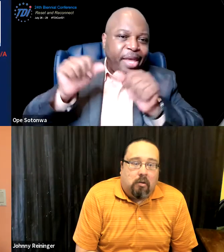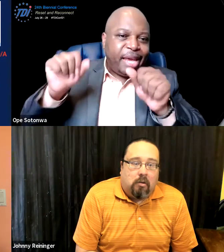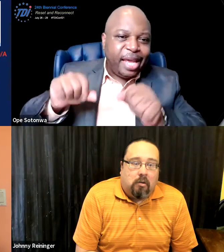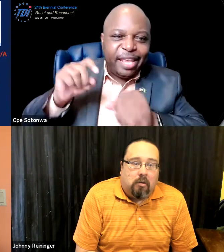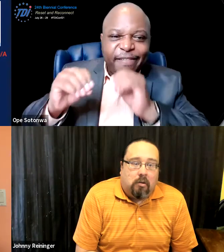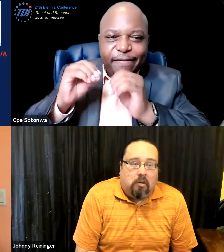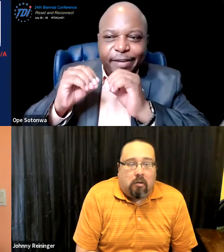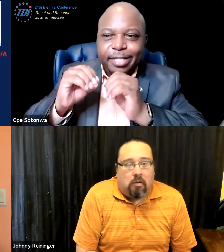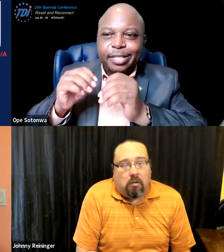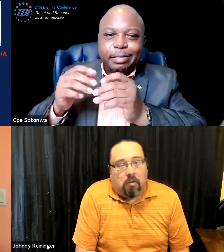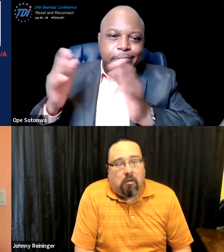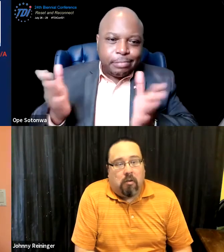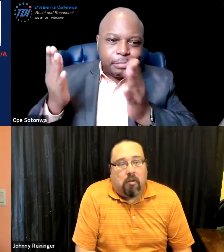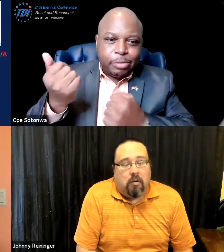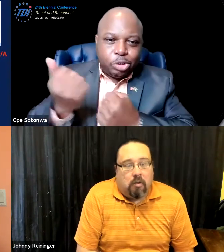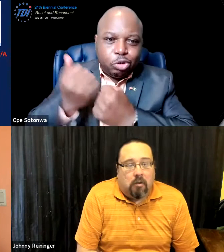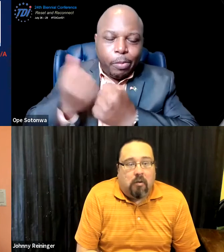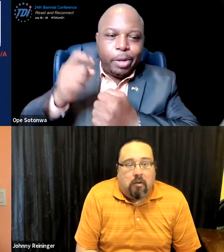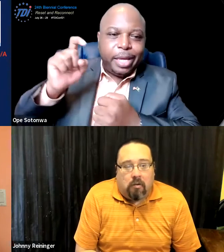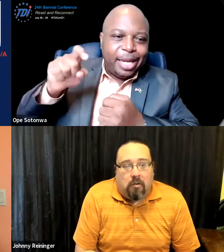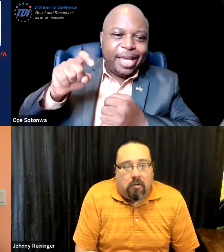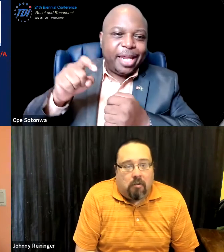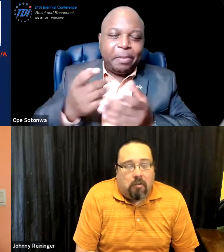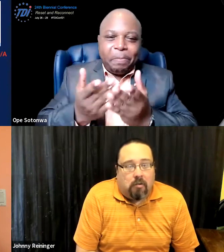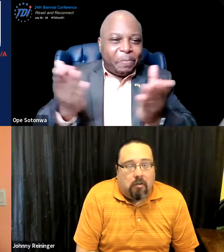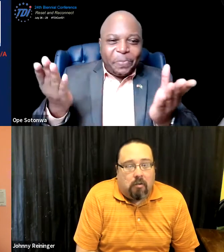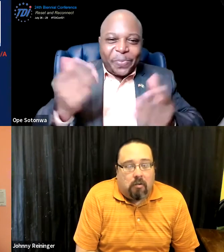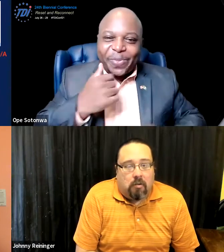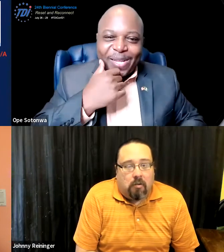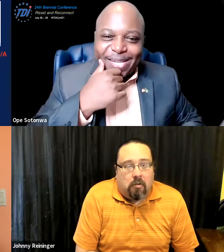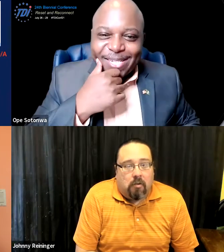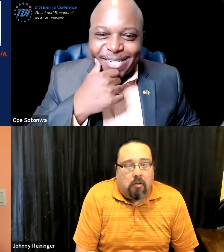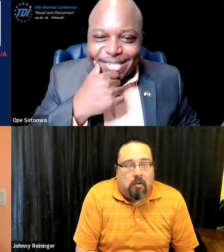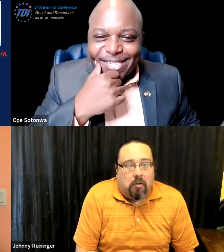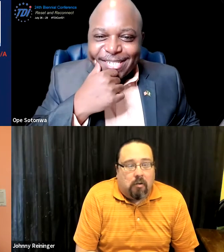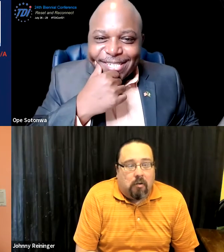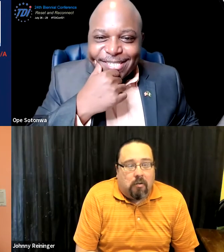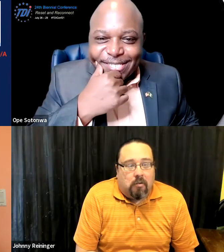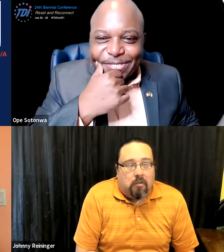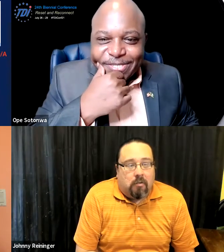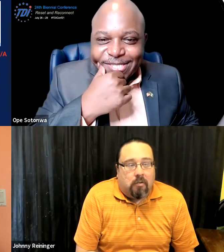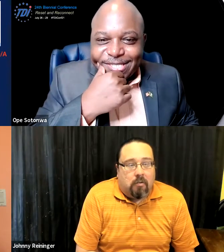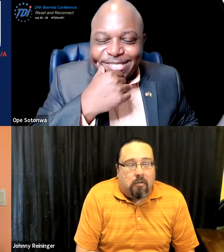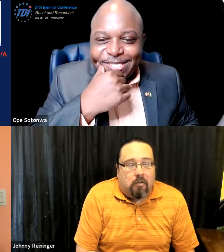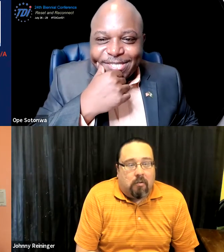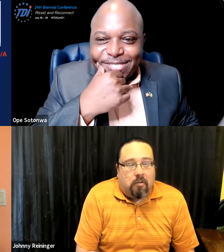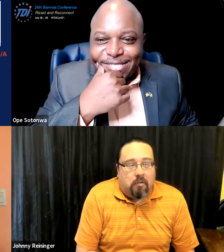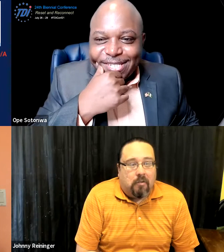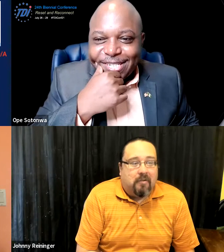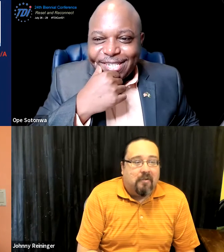Or is there some things that they are still working on?